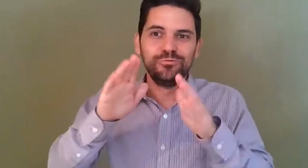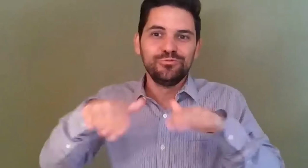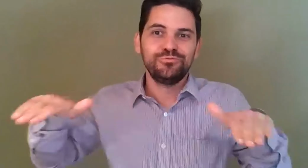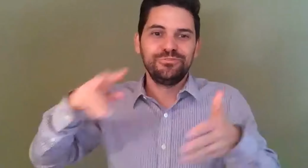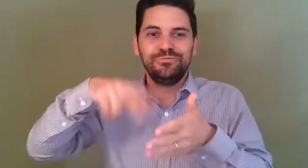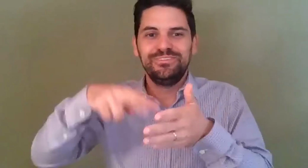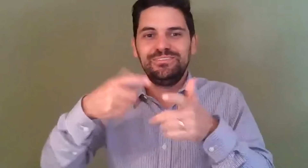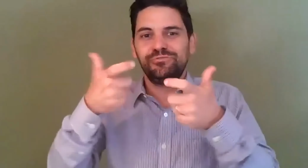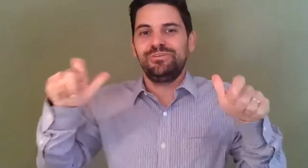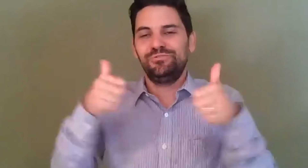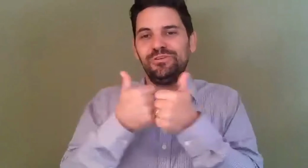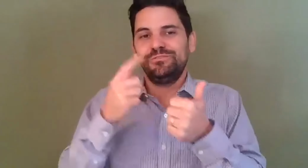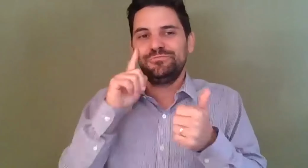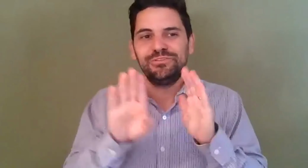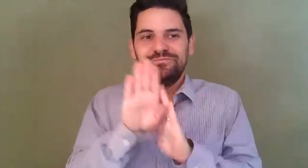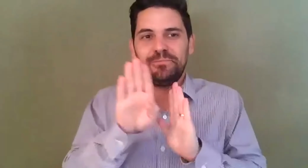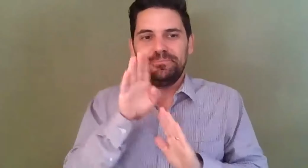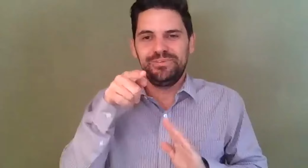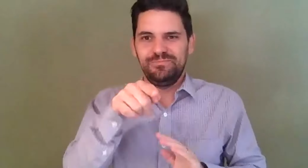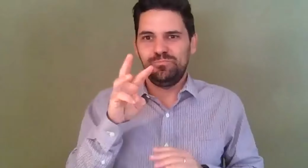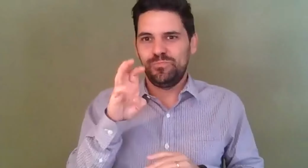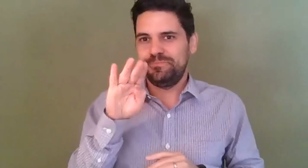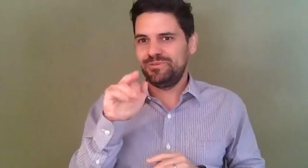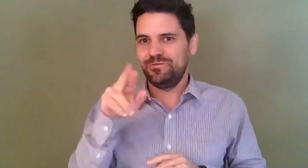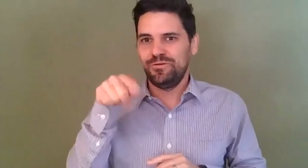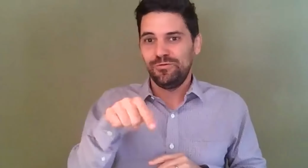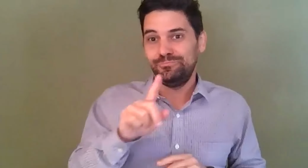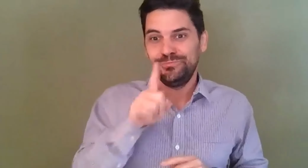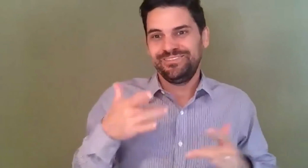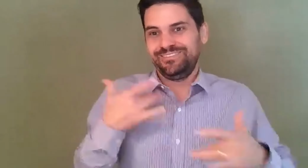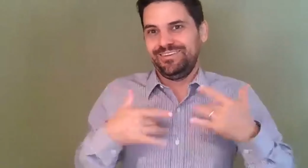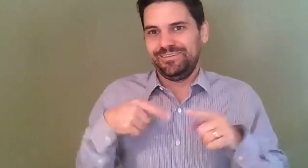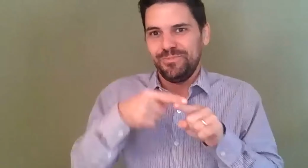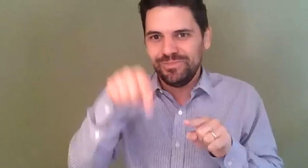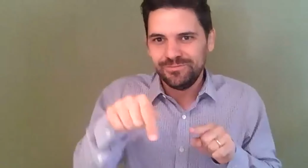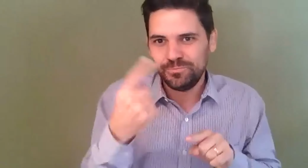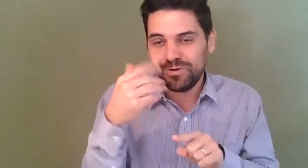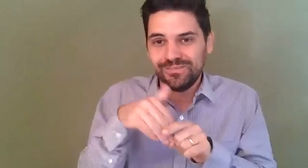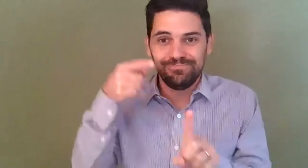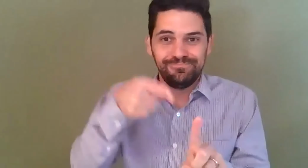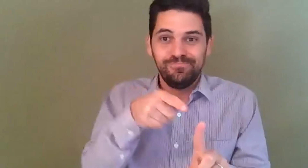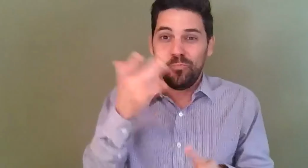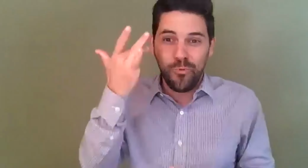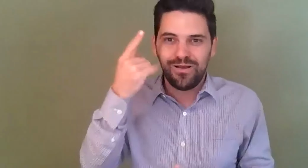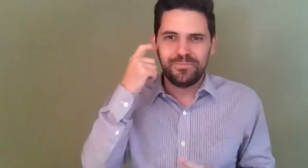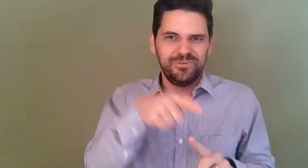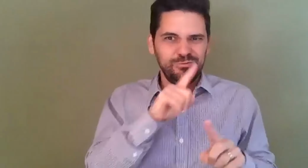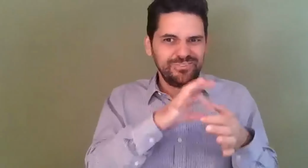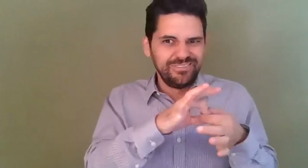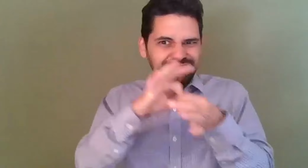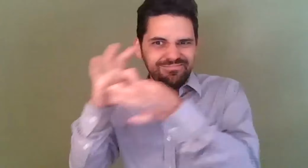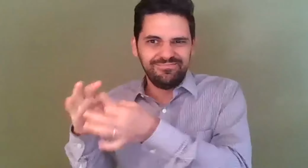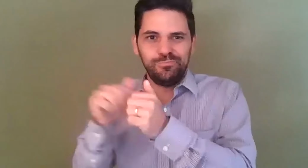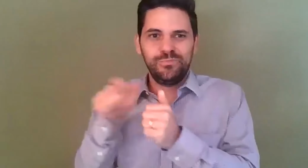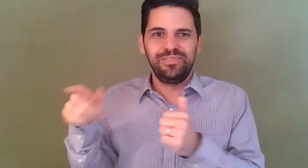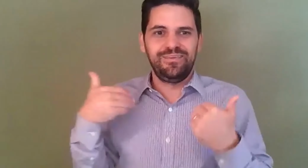issues. So this is the final, welcome everyone to the final All Children Reading, a grand challenge for development webinar in